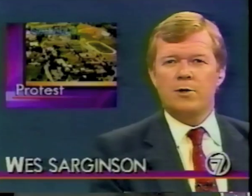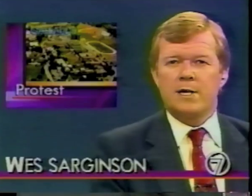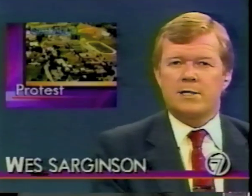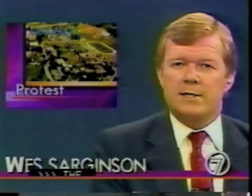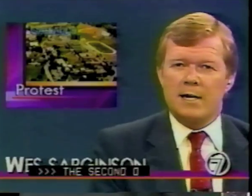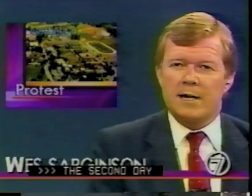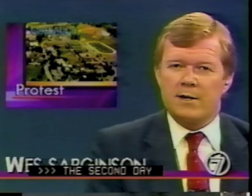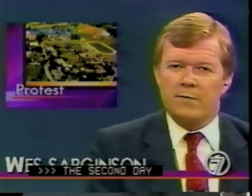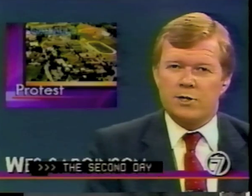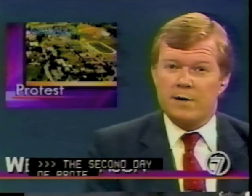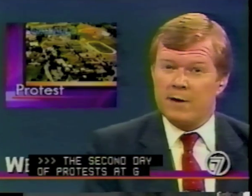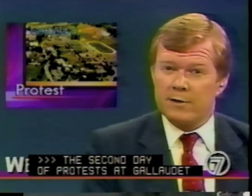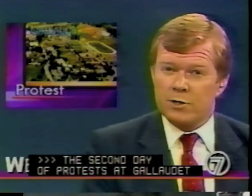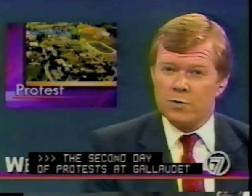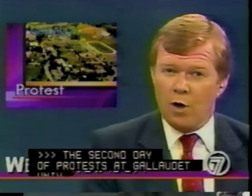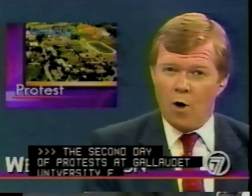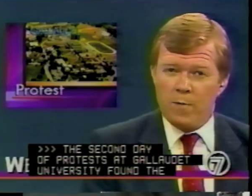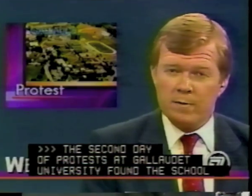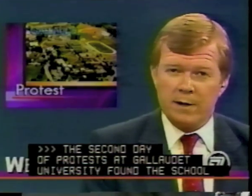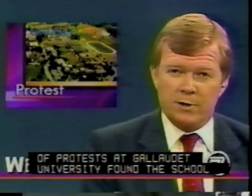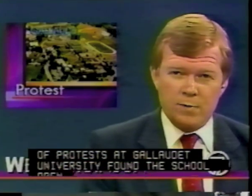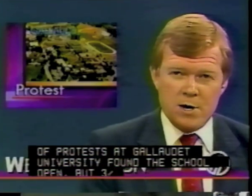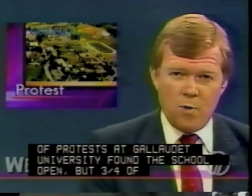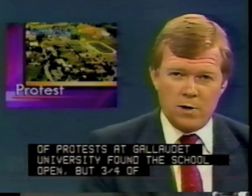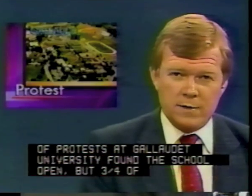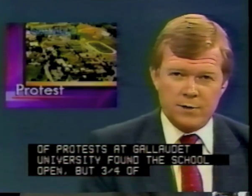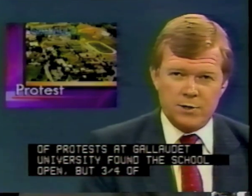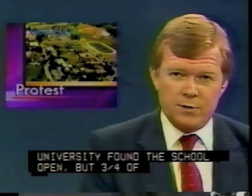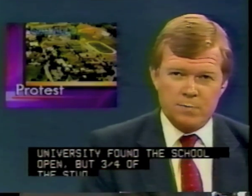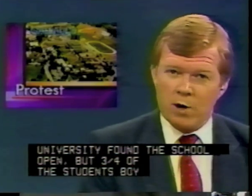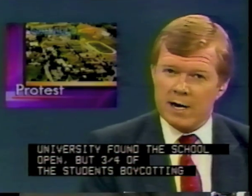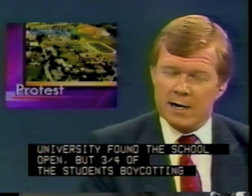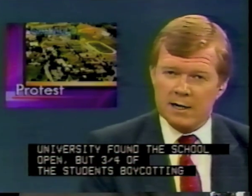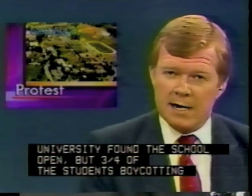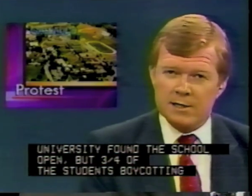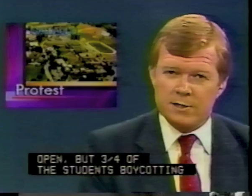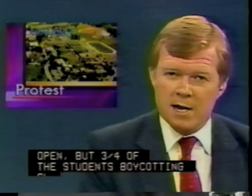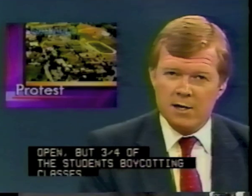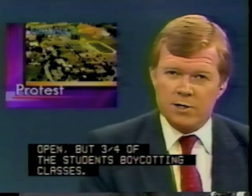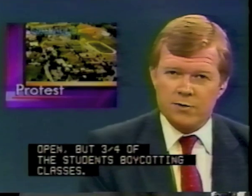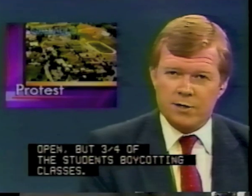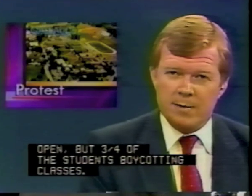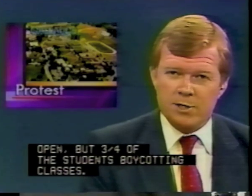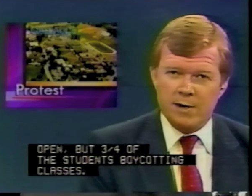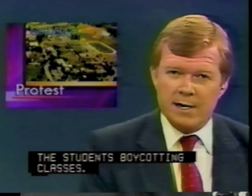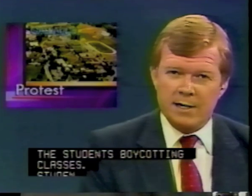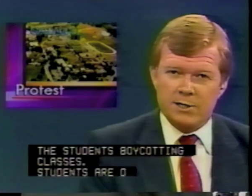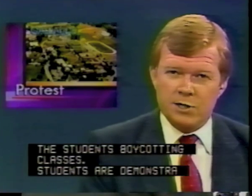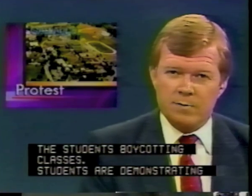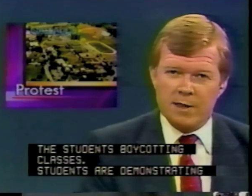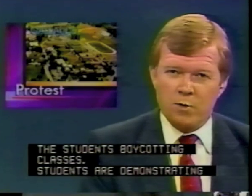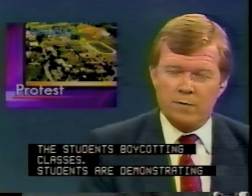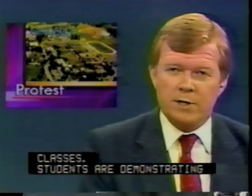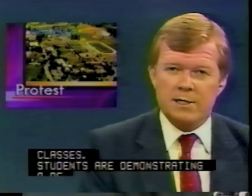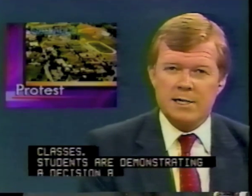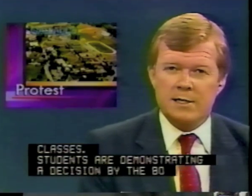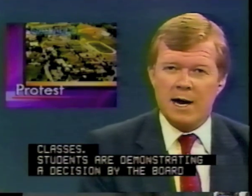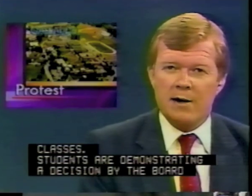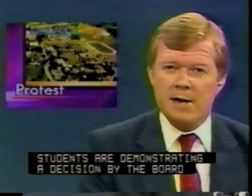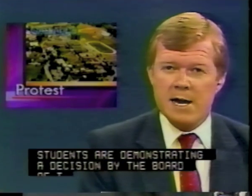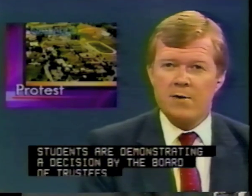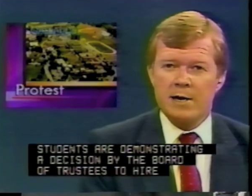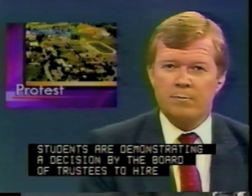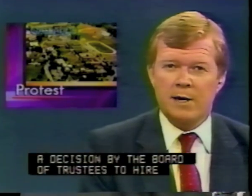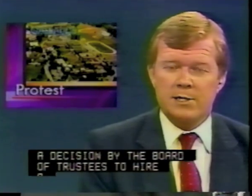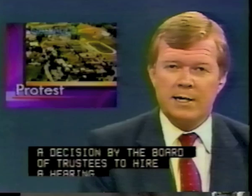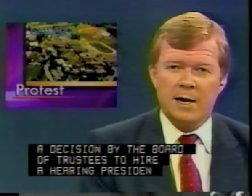Day of protest at Gallaudet University found the school open, but 3/4 of the students boycotting classes. Students are demonstrating a decision by the Board of Trustees to